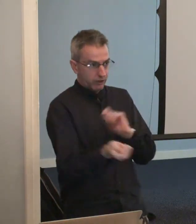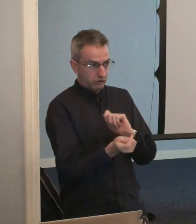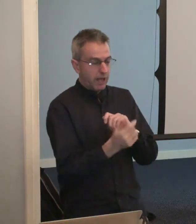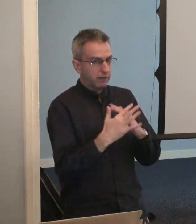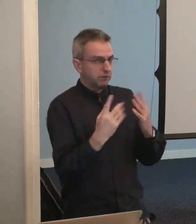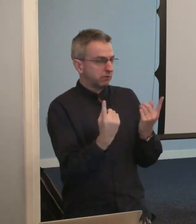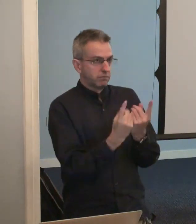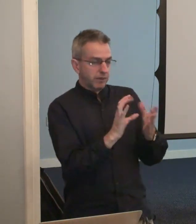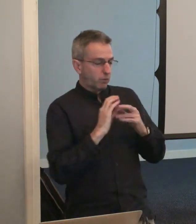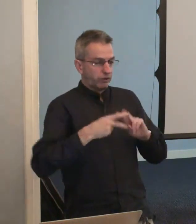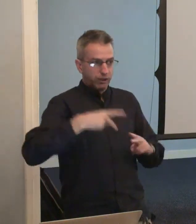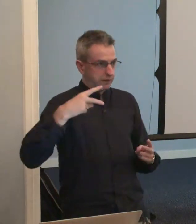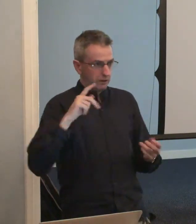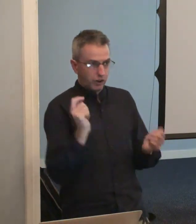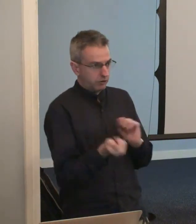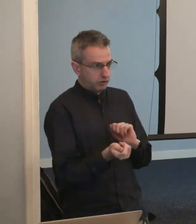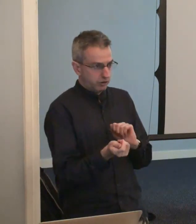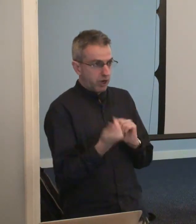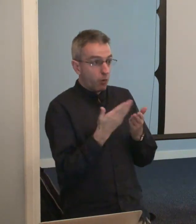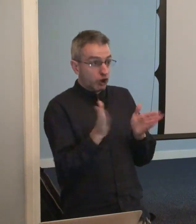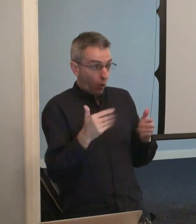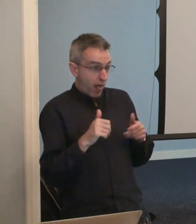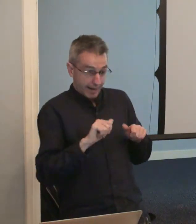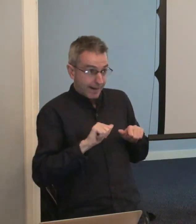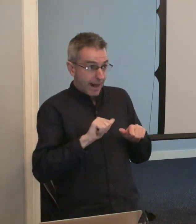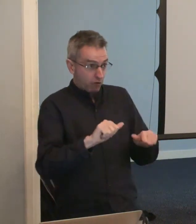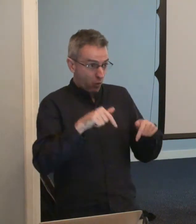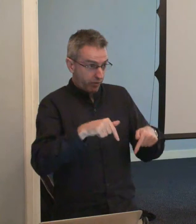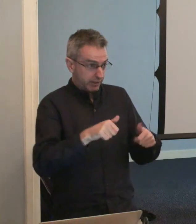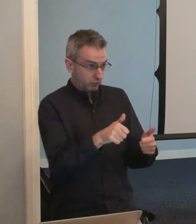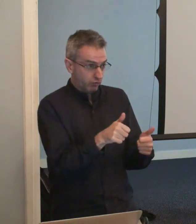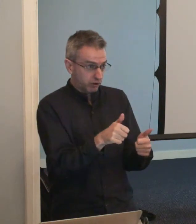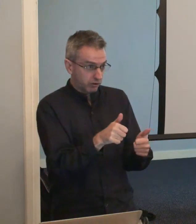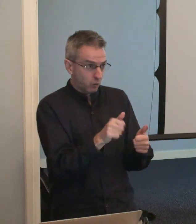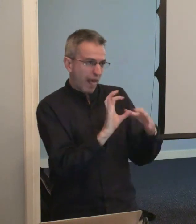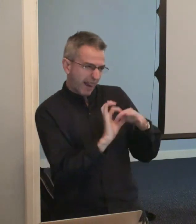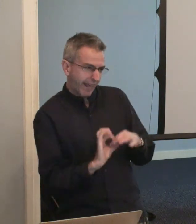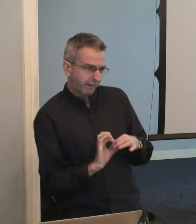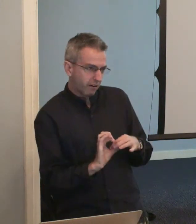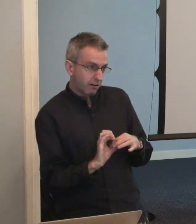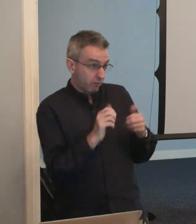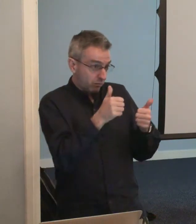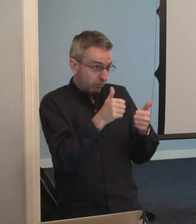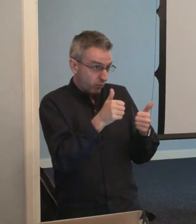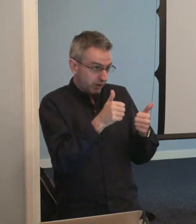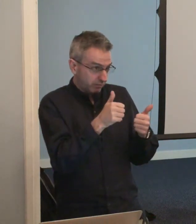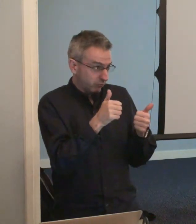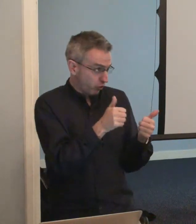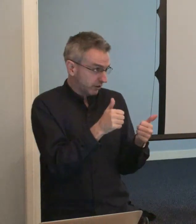And that really is linked to social change and genetic changes. So I'll carry on with that. There is a link to what you asked.